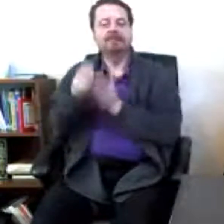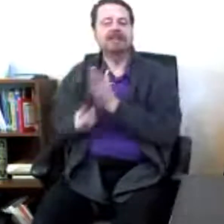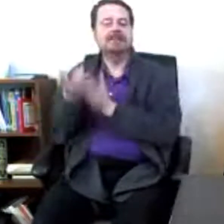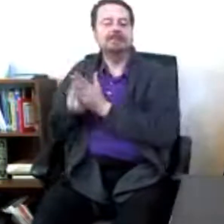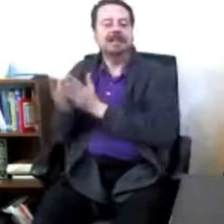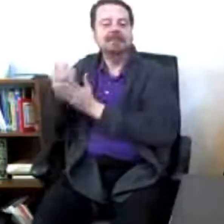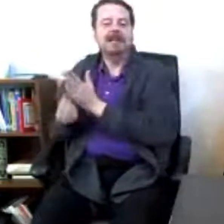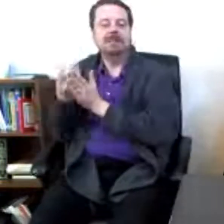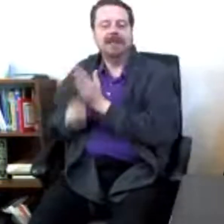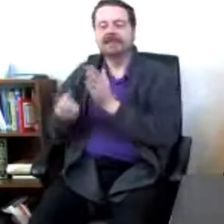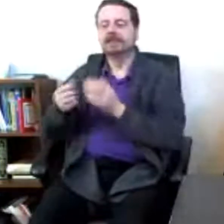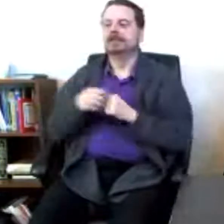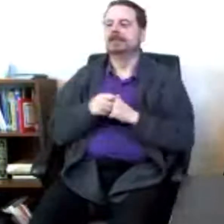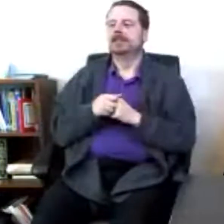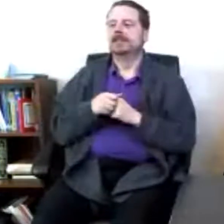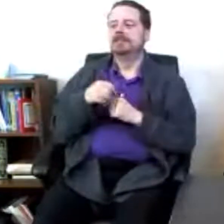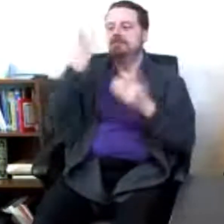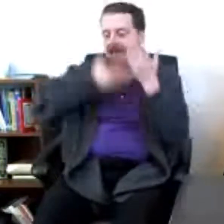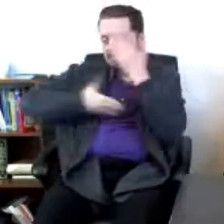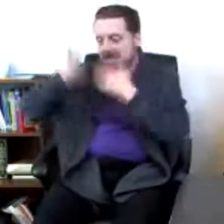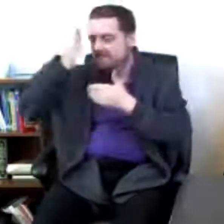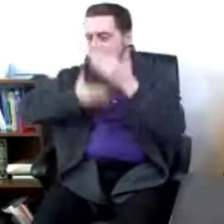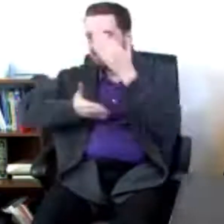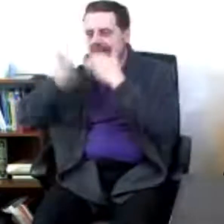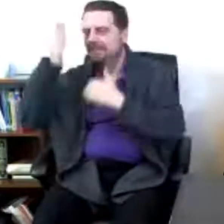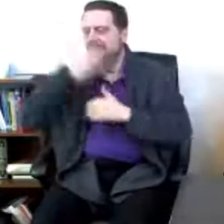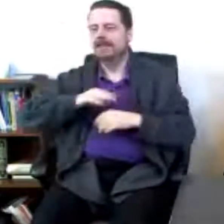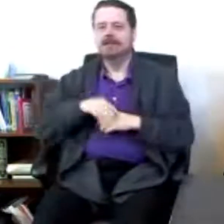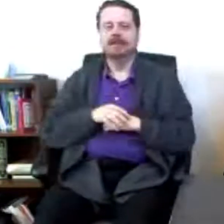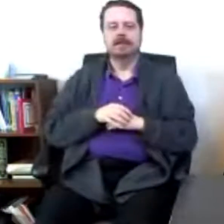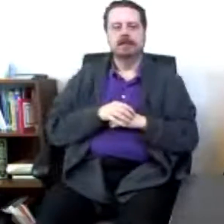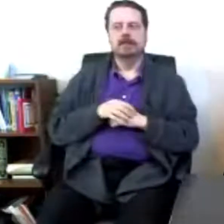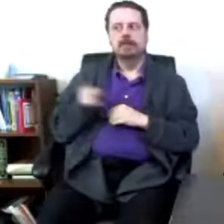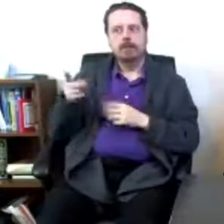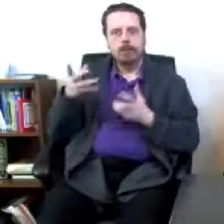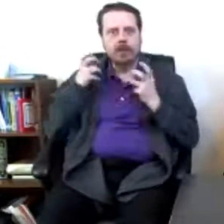blind us regarding what we already got.